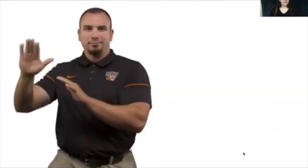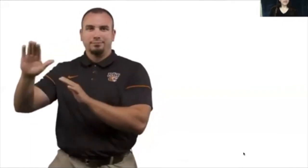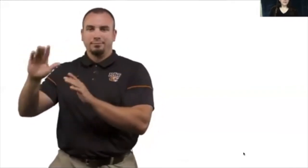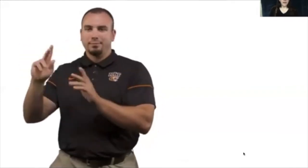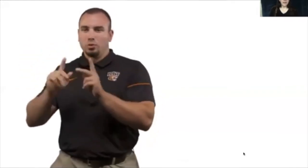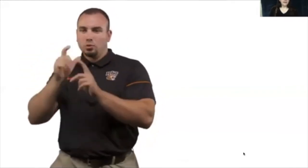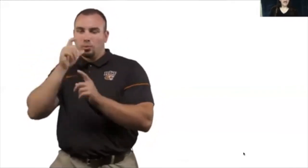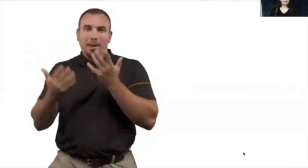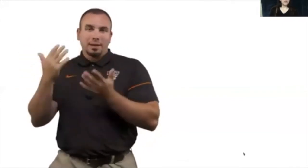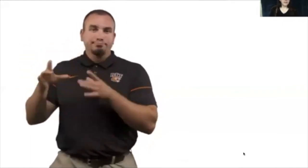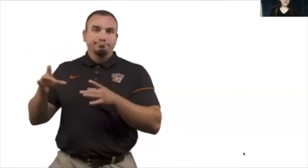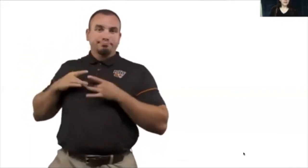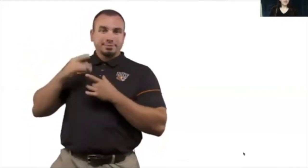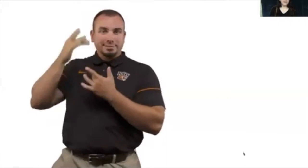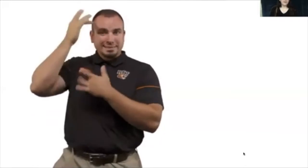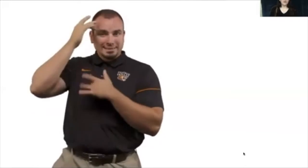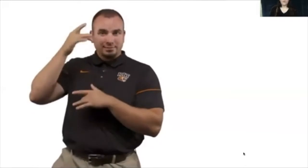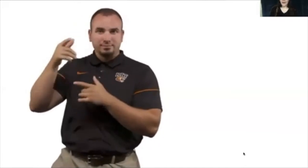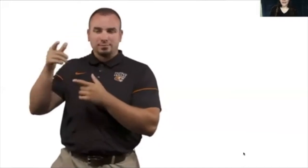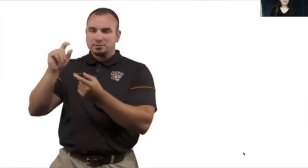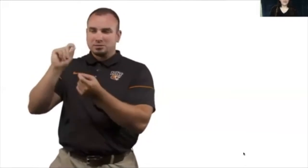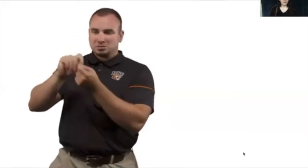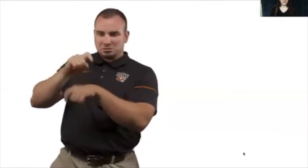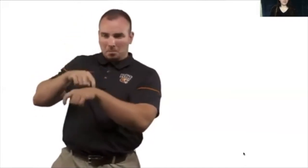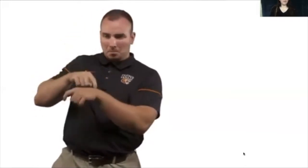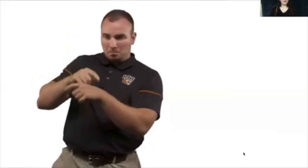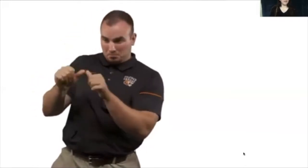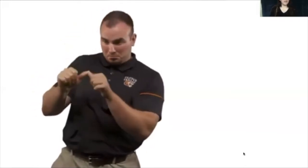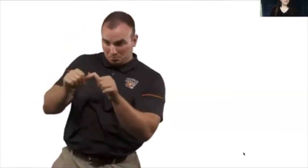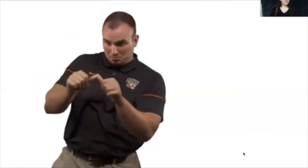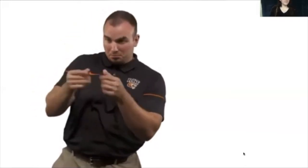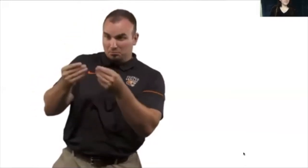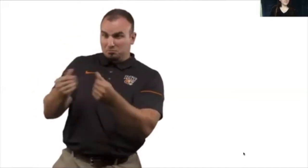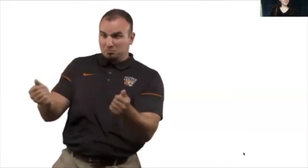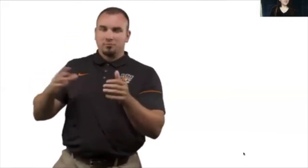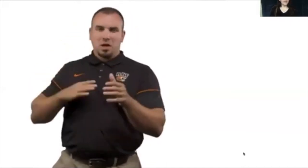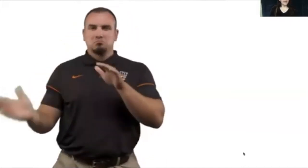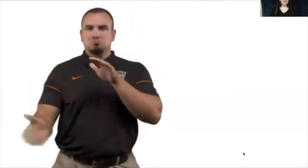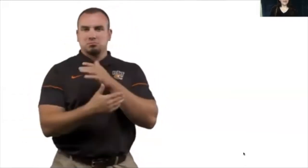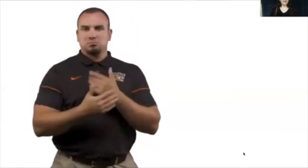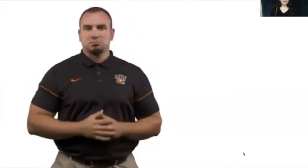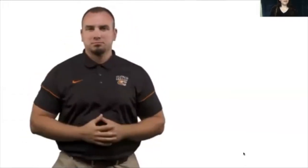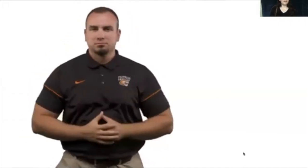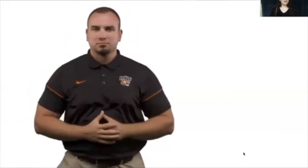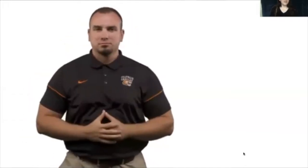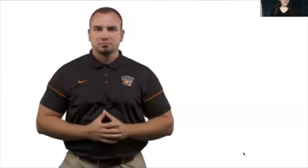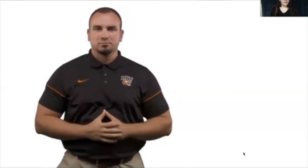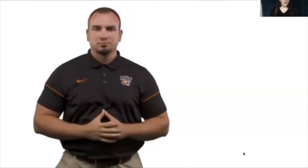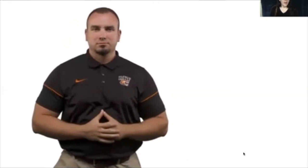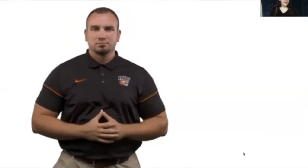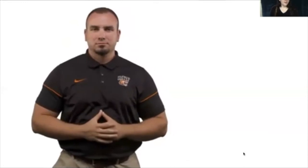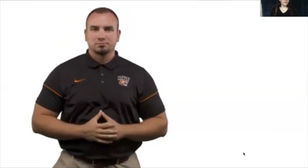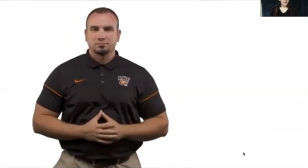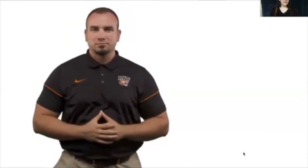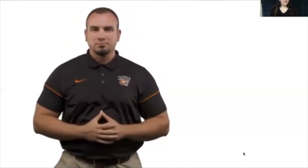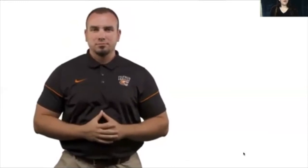that you're separating and restricting other people who might have been exposed to COVID-19. If they feel okay